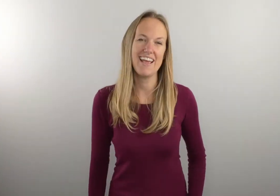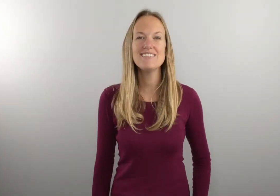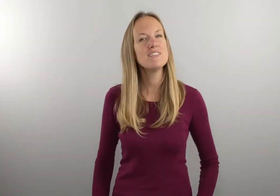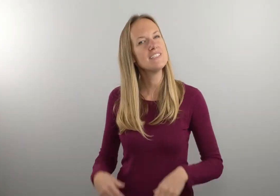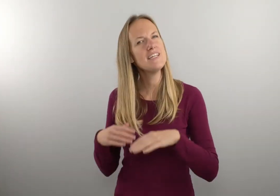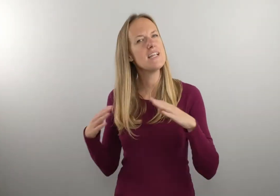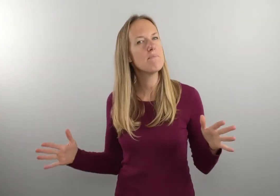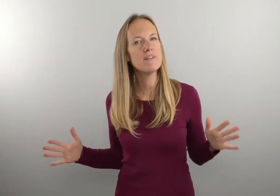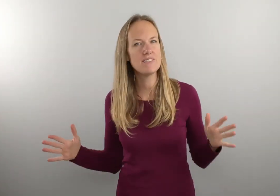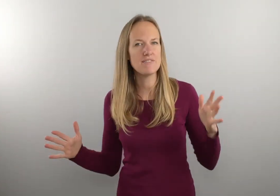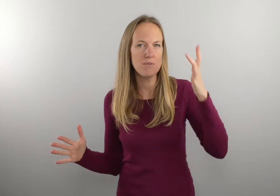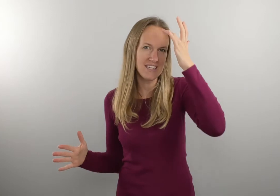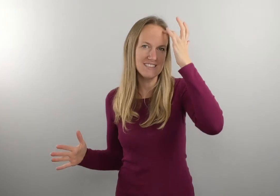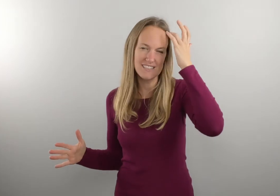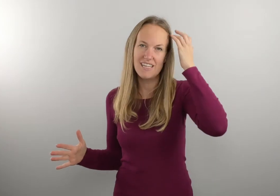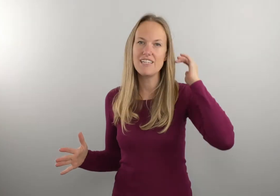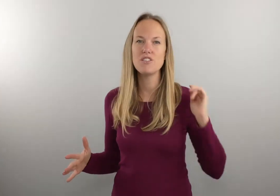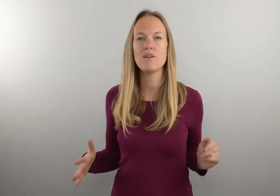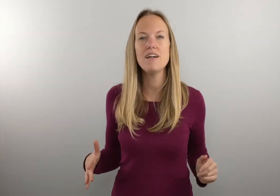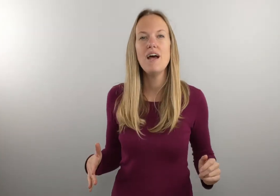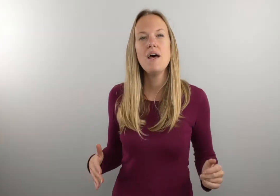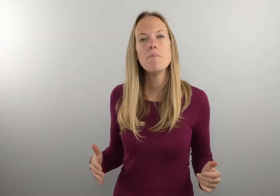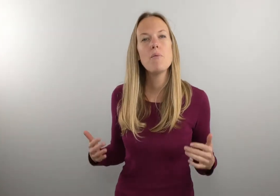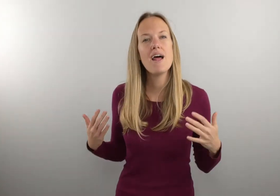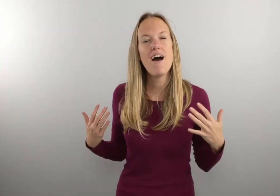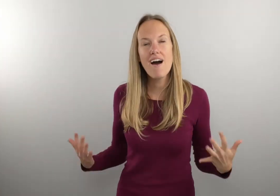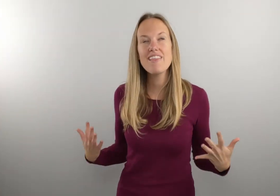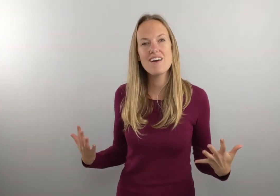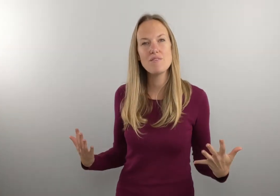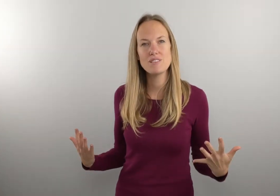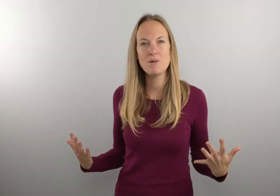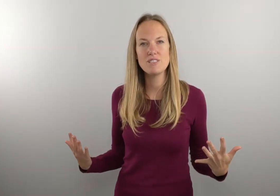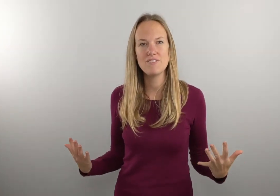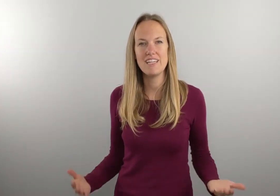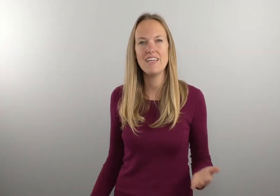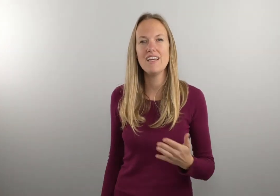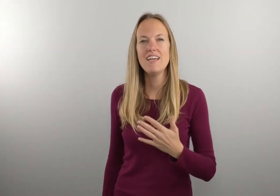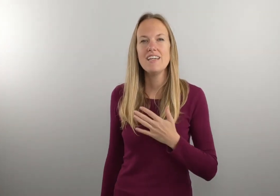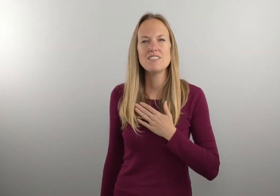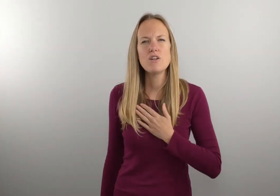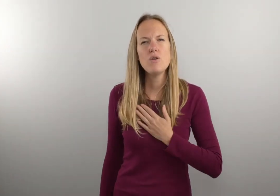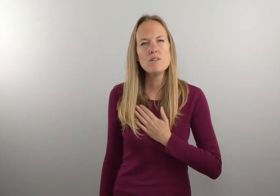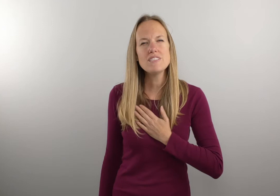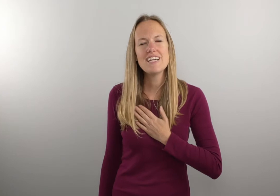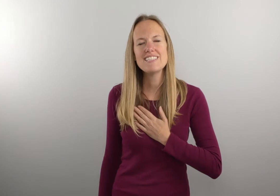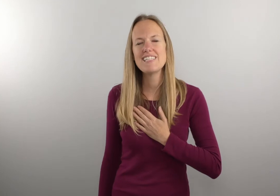so there's a number of different ways to sign "adore," but what I thought was most fitting is you hold your chest here